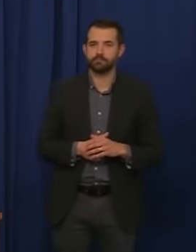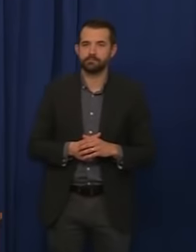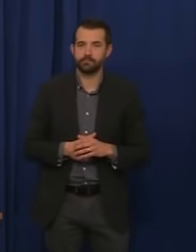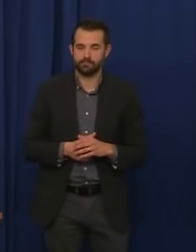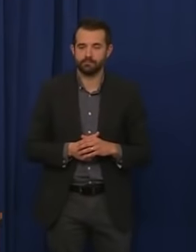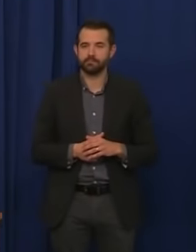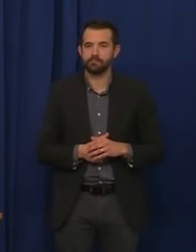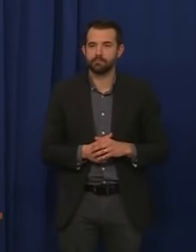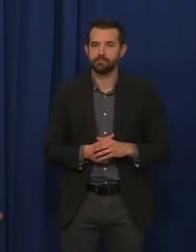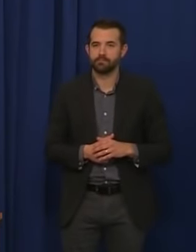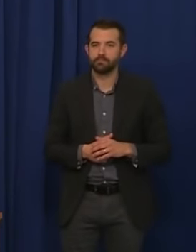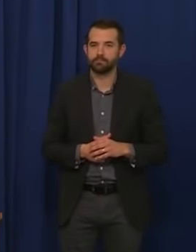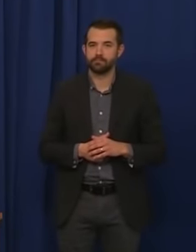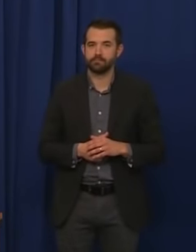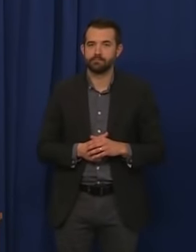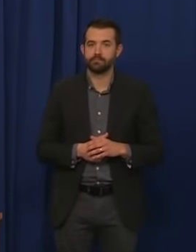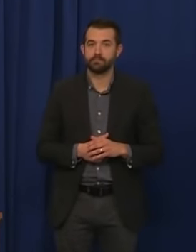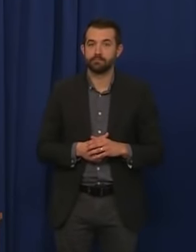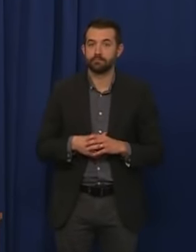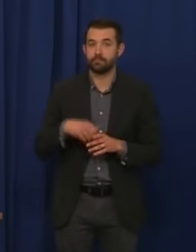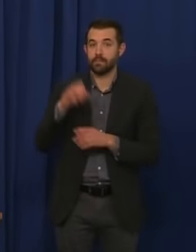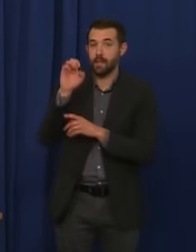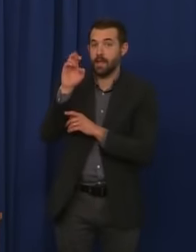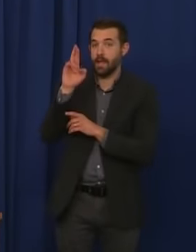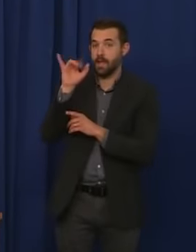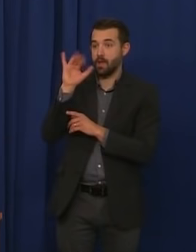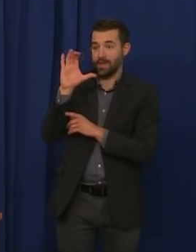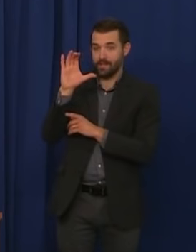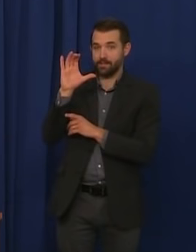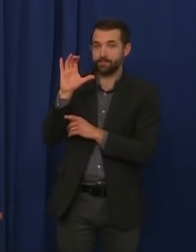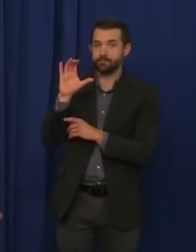Thanks. We'll turn next to Eric Russell at the Portland Press Herald. Go ahead, Eric.